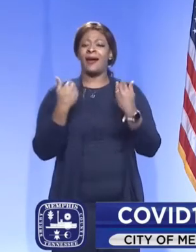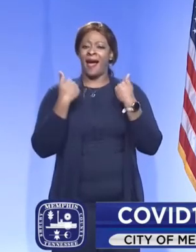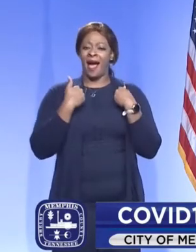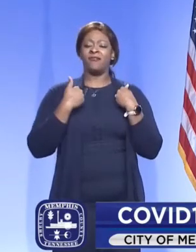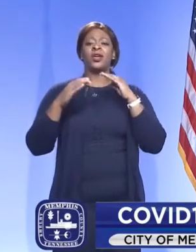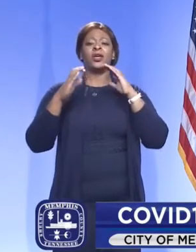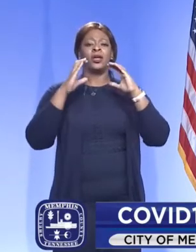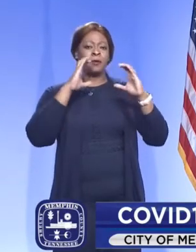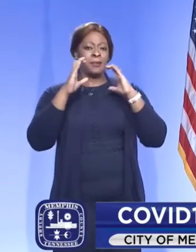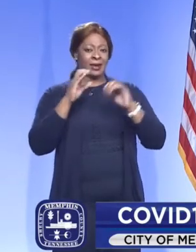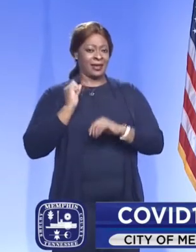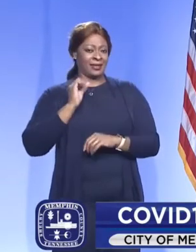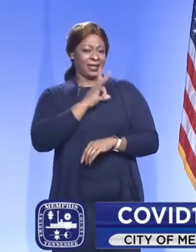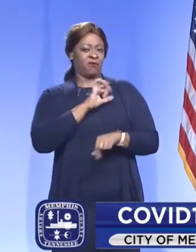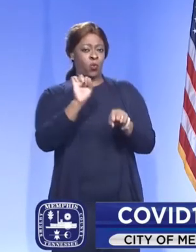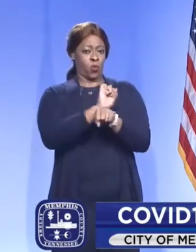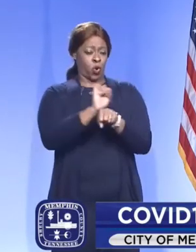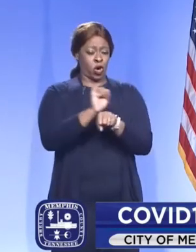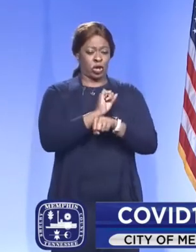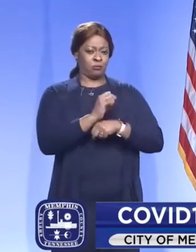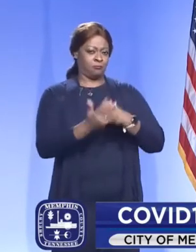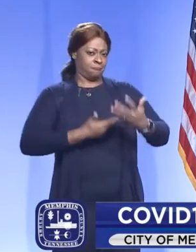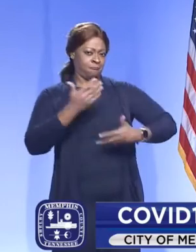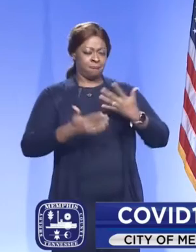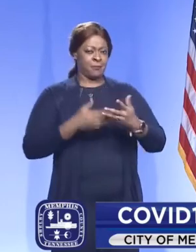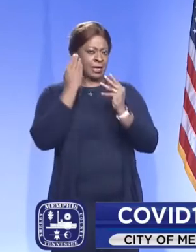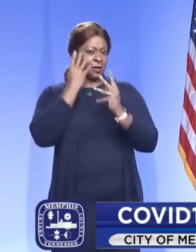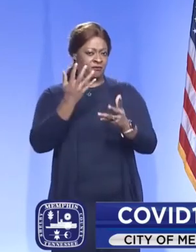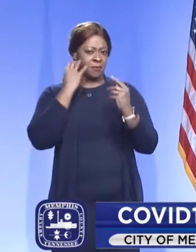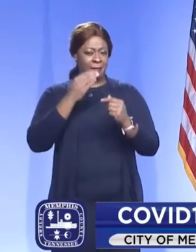parents should they not have their kids go out and trick-or-treat this year?